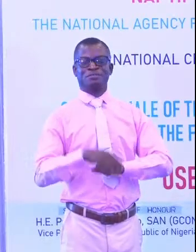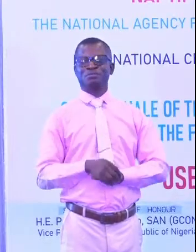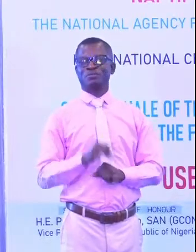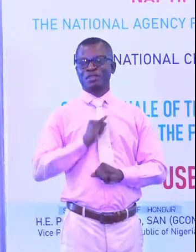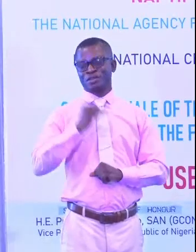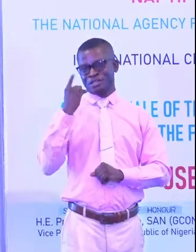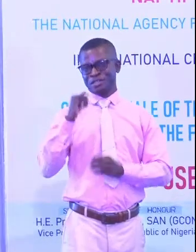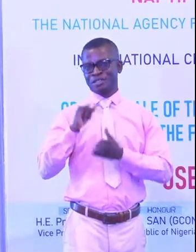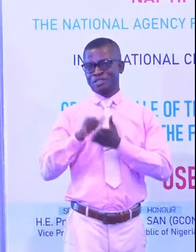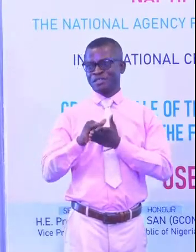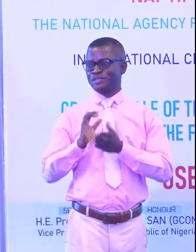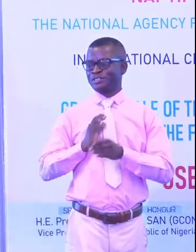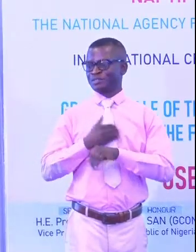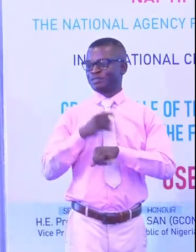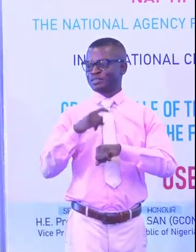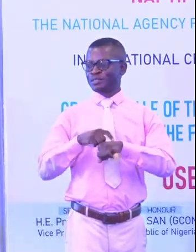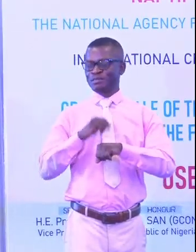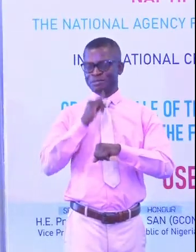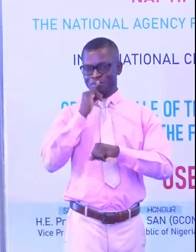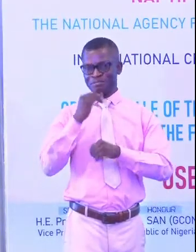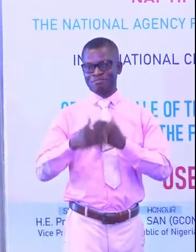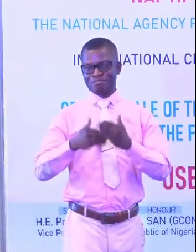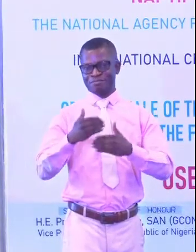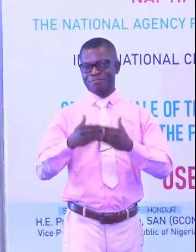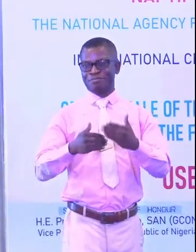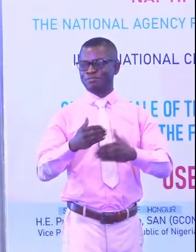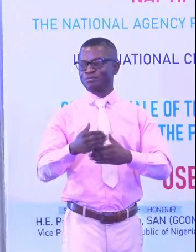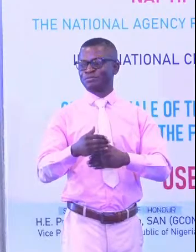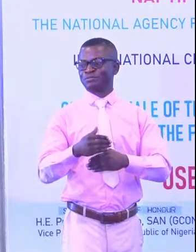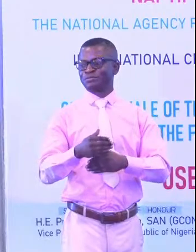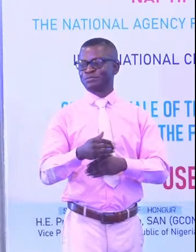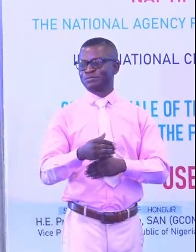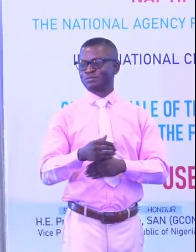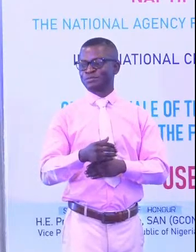time is of the essence.